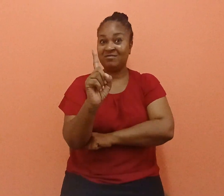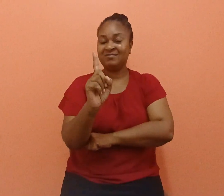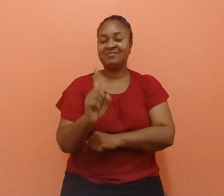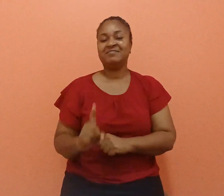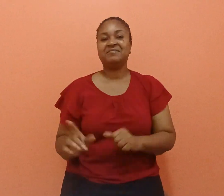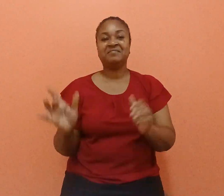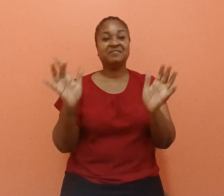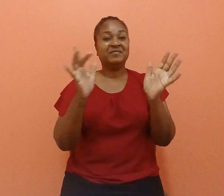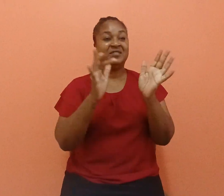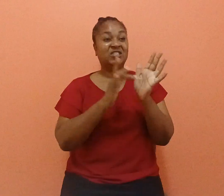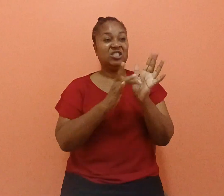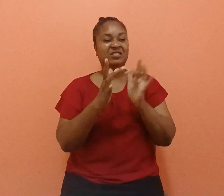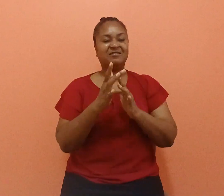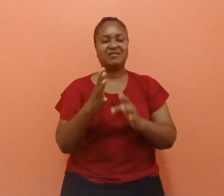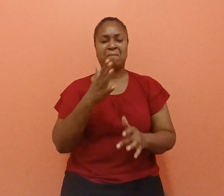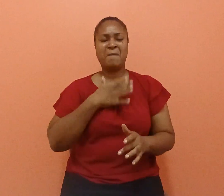Jesus is my rock.